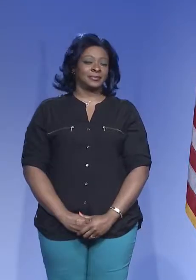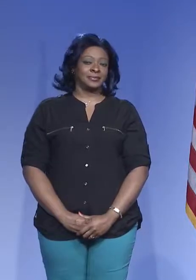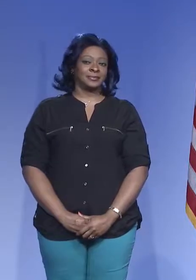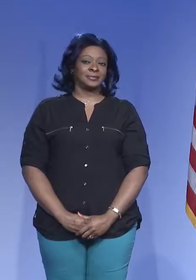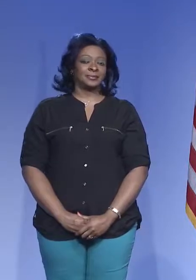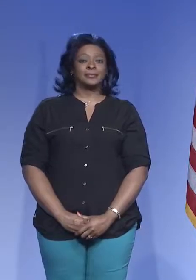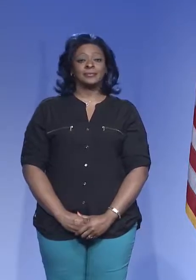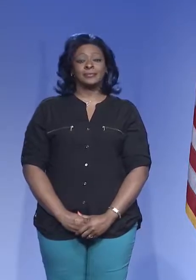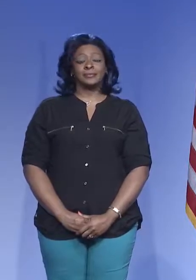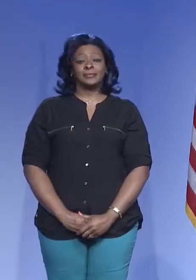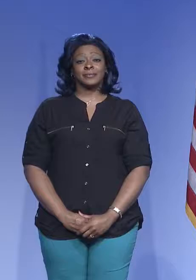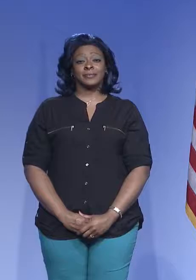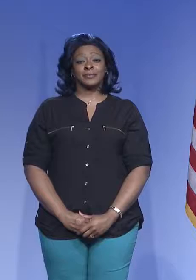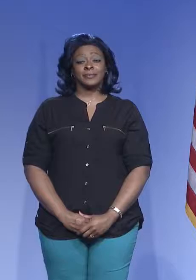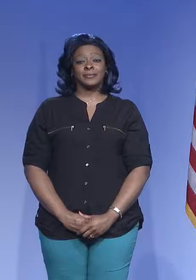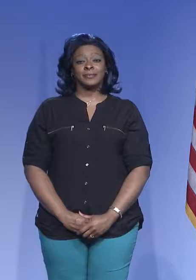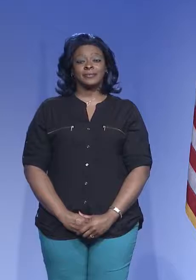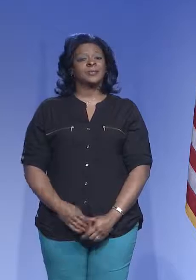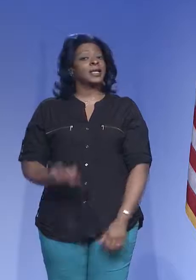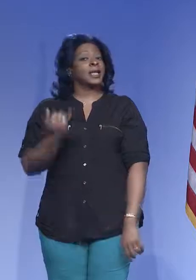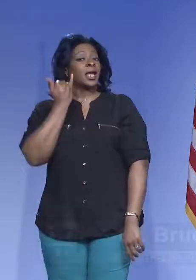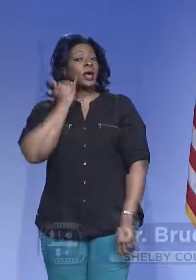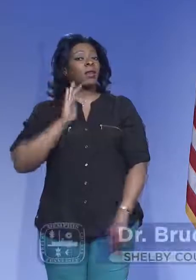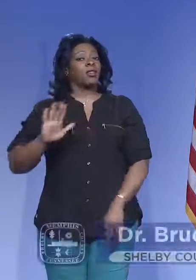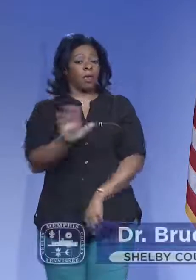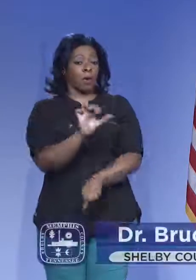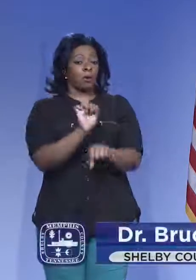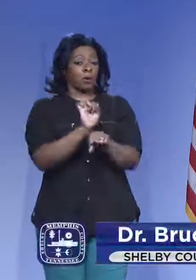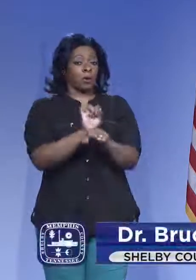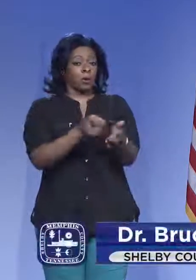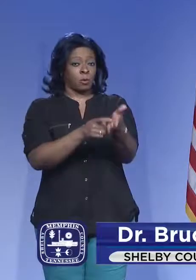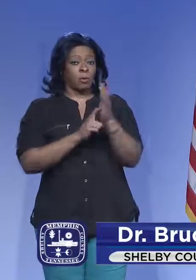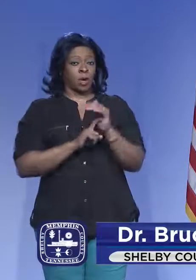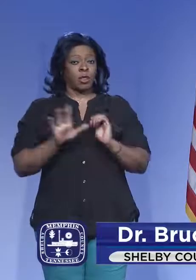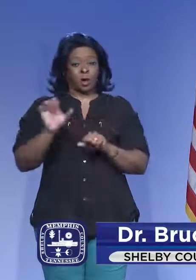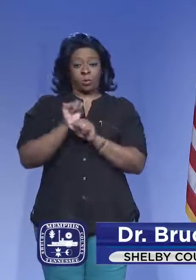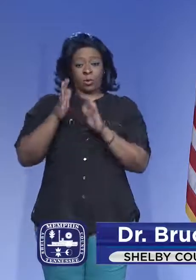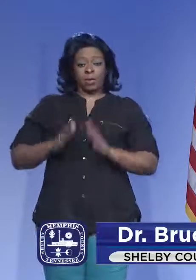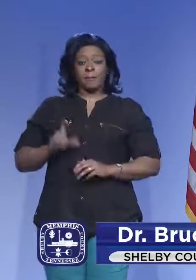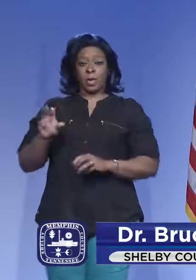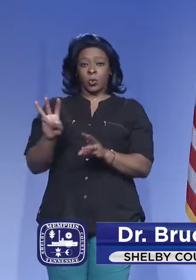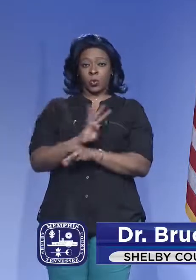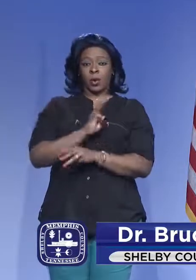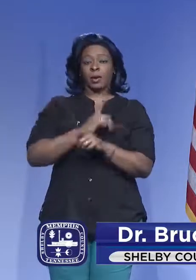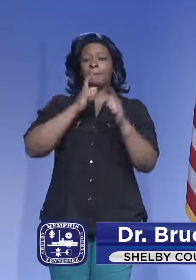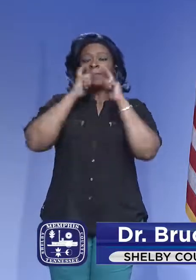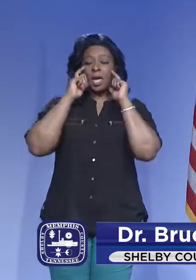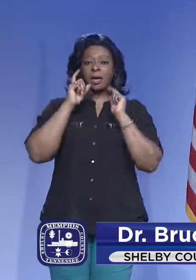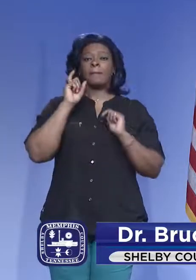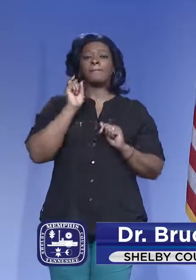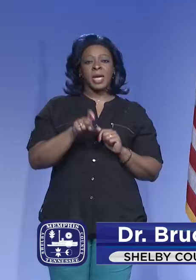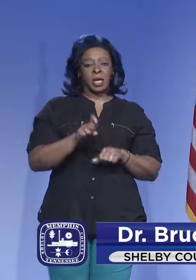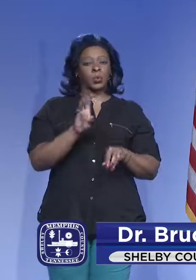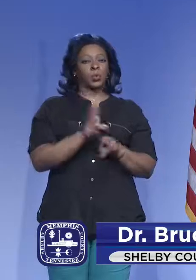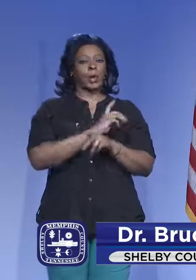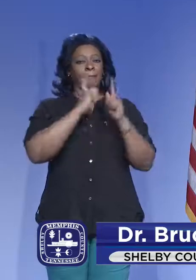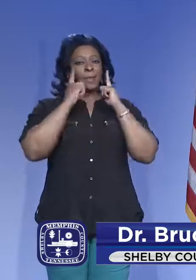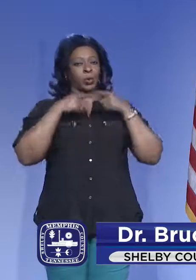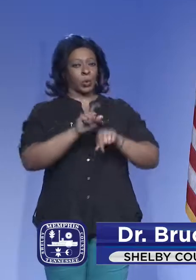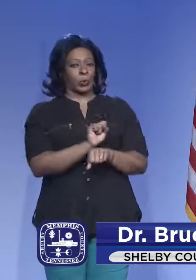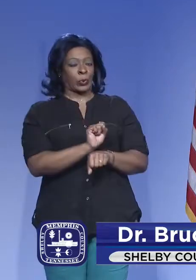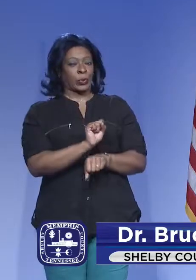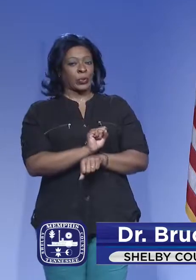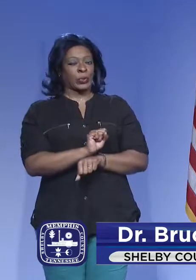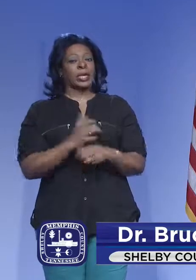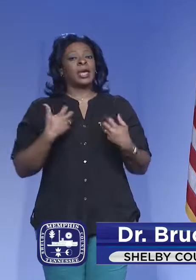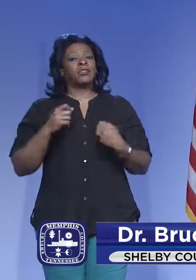Yeah, so if the employer requires that the employees wear a mask, they must wear a mask. In the health directive,